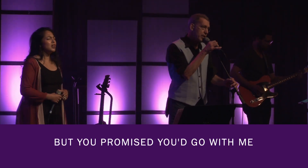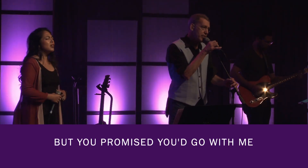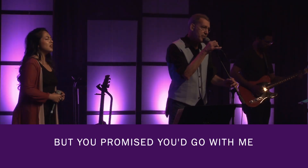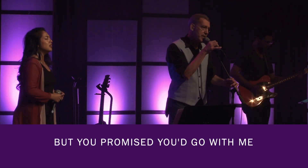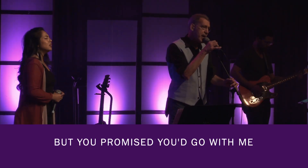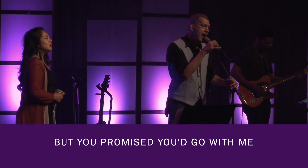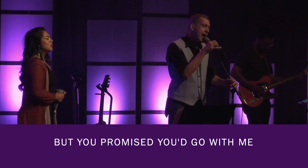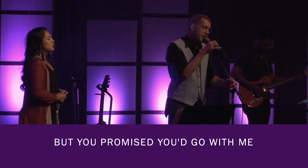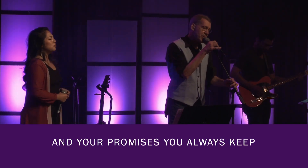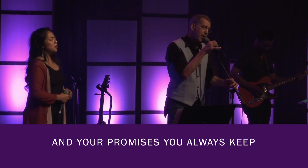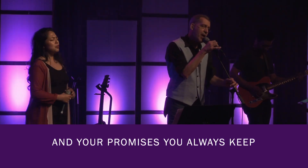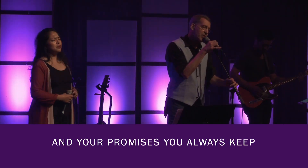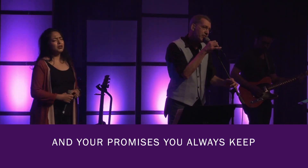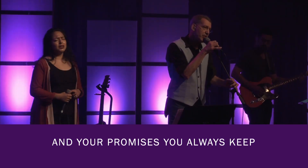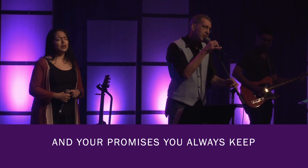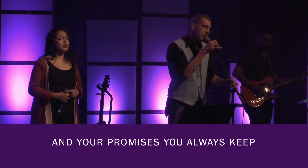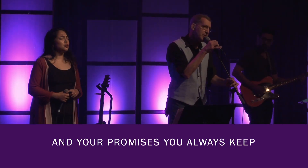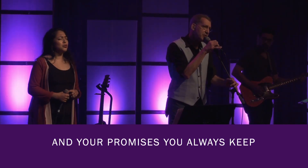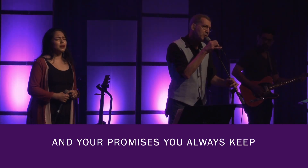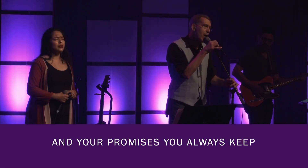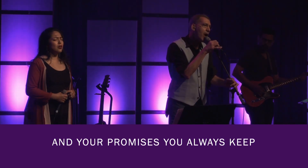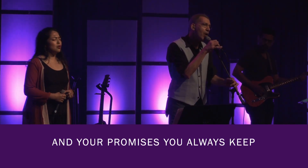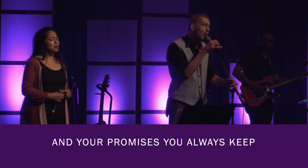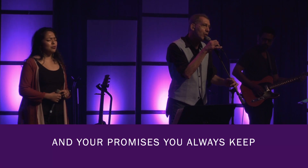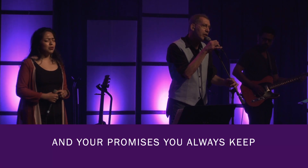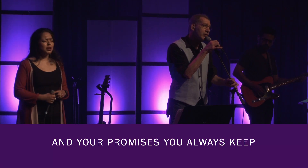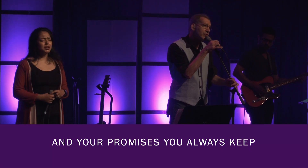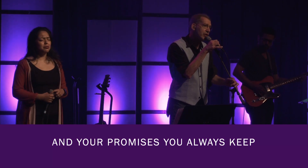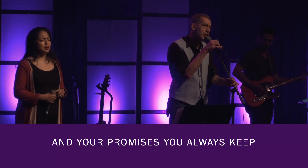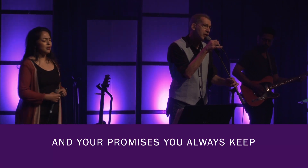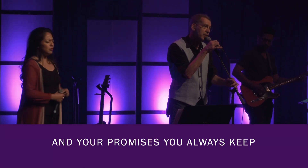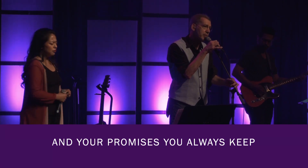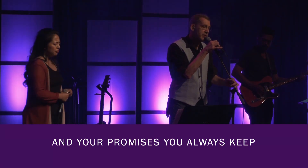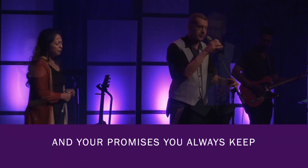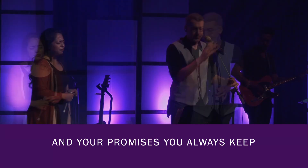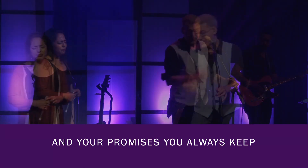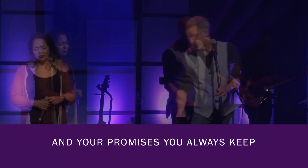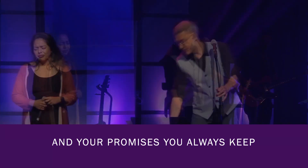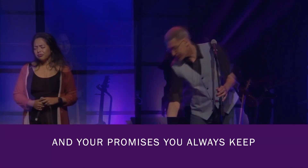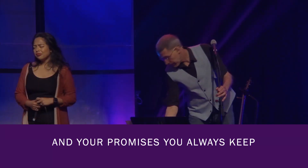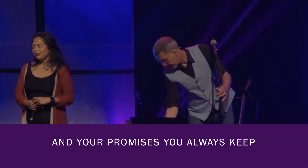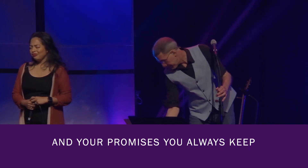go with me, and your promises you always keep.